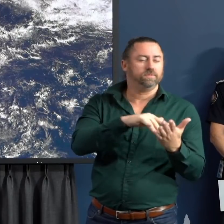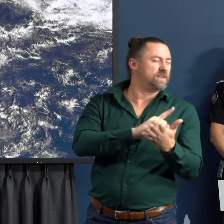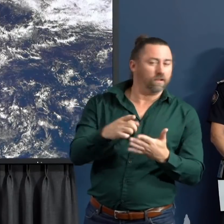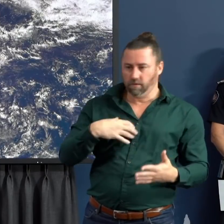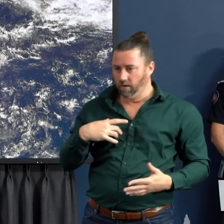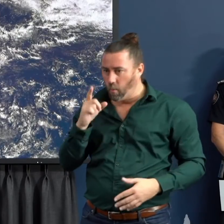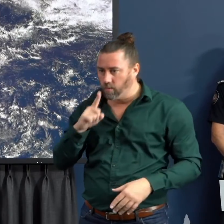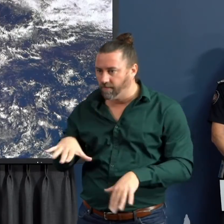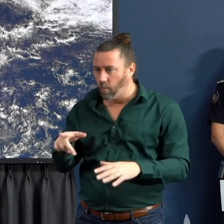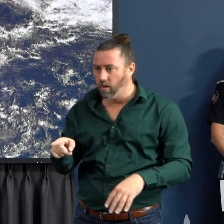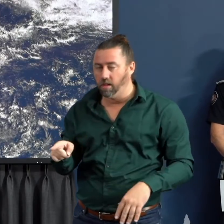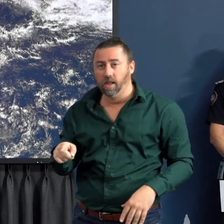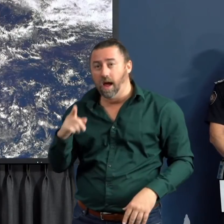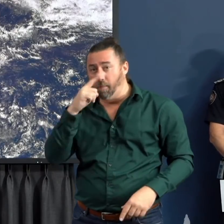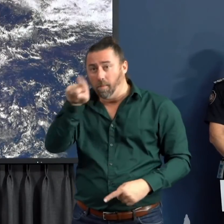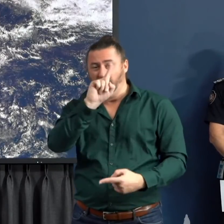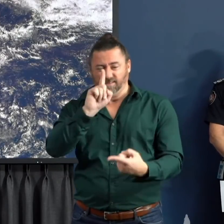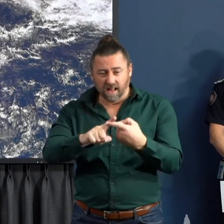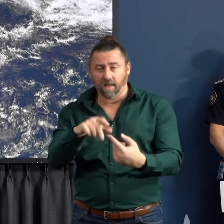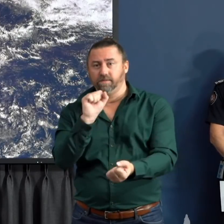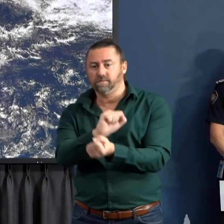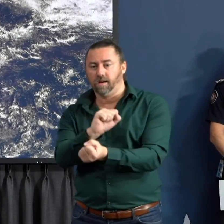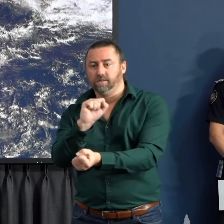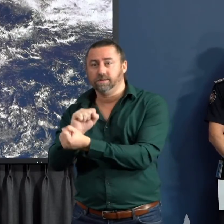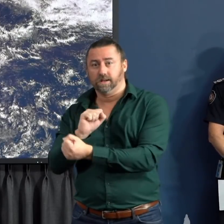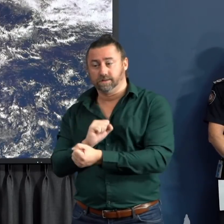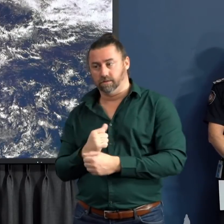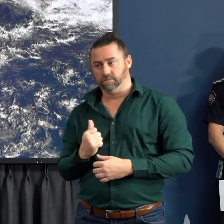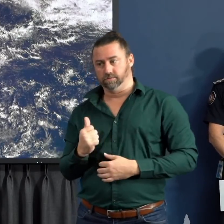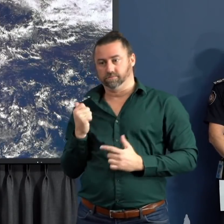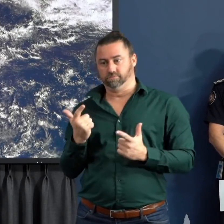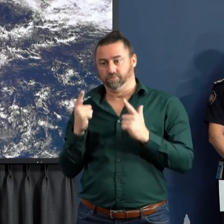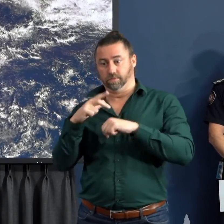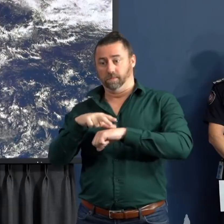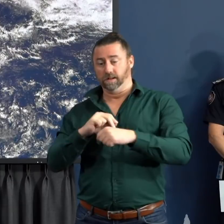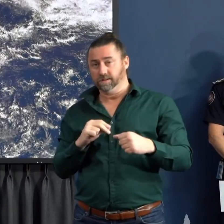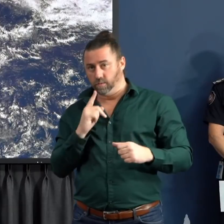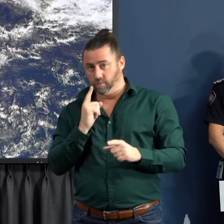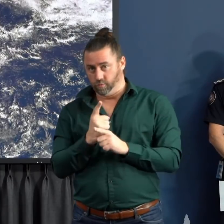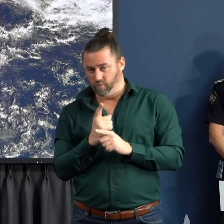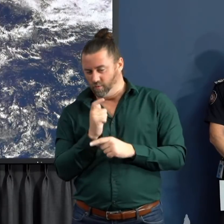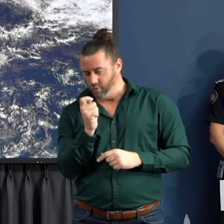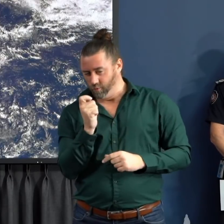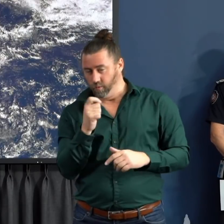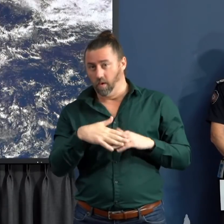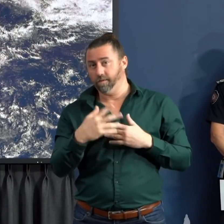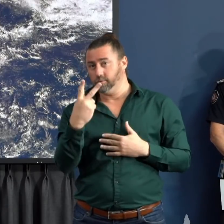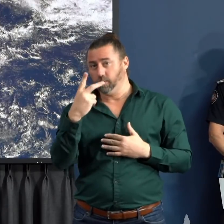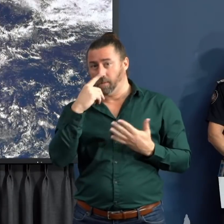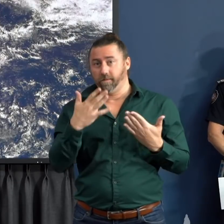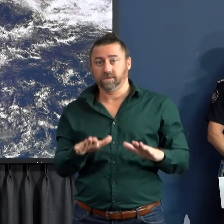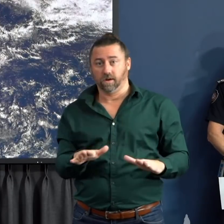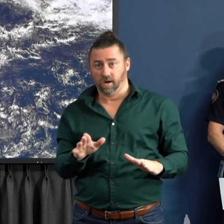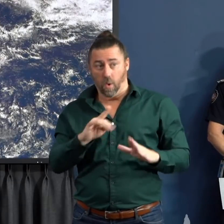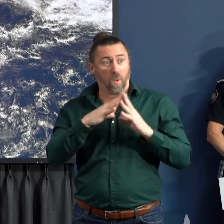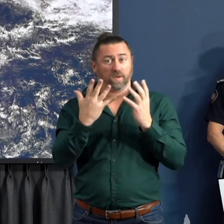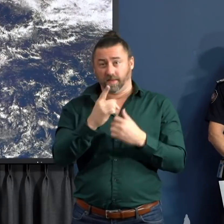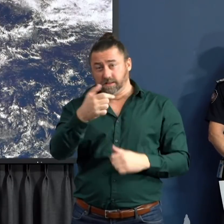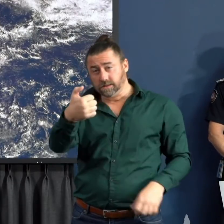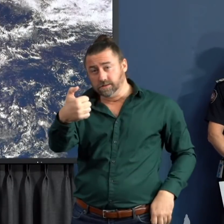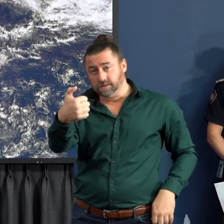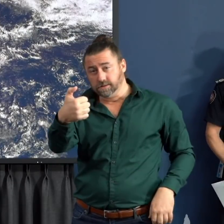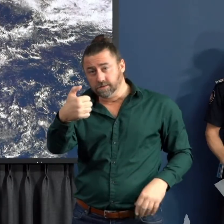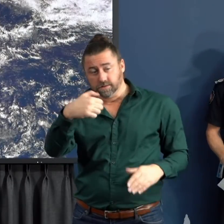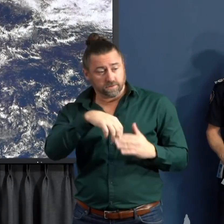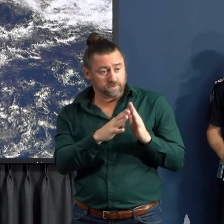people getting caught up in this. Commissioner Carroll will talk to you about, we've lost 2 more lives since we last reported, so we're now at 6. And she will